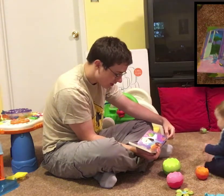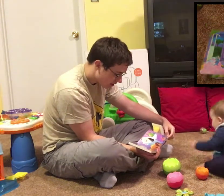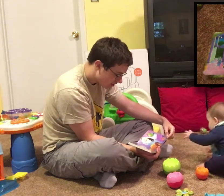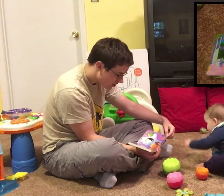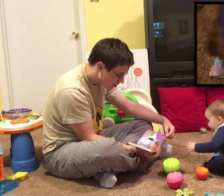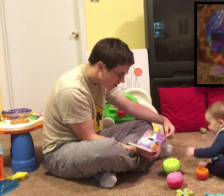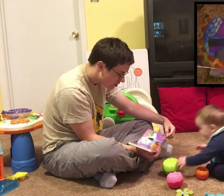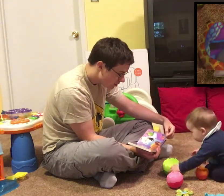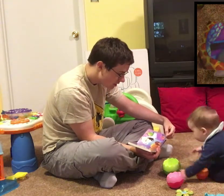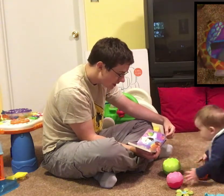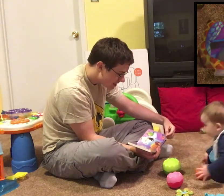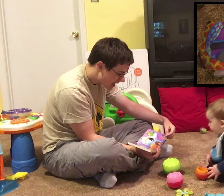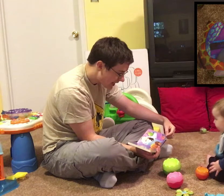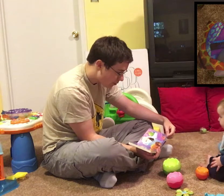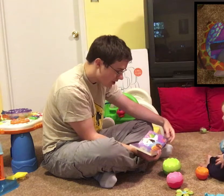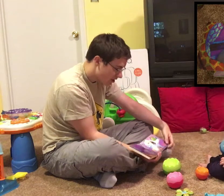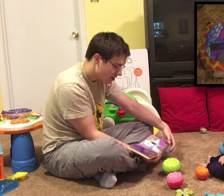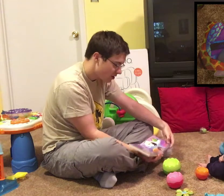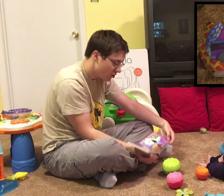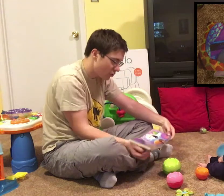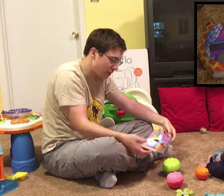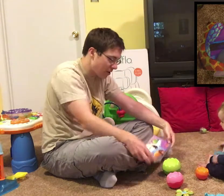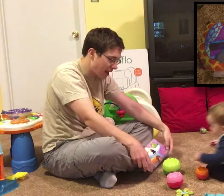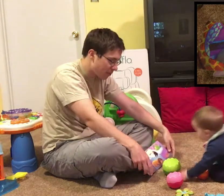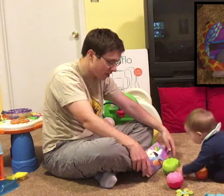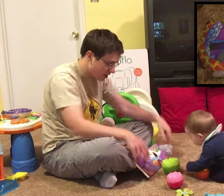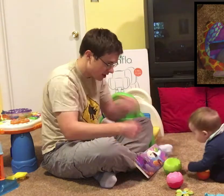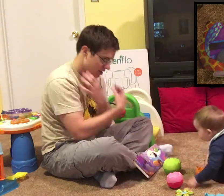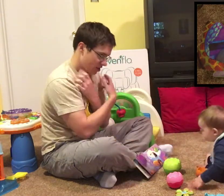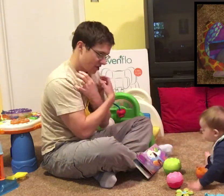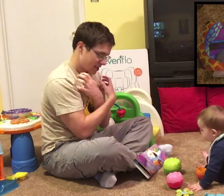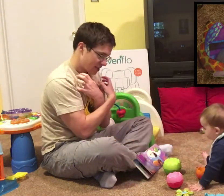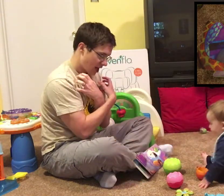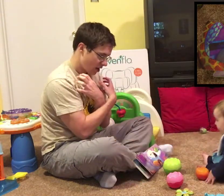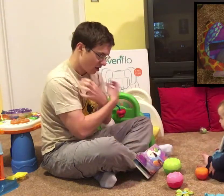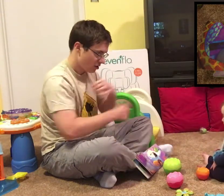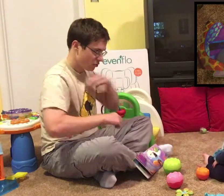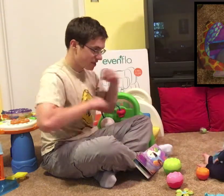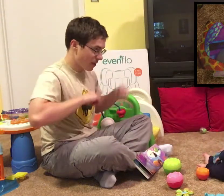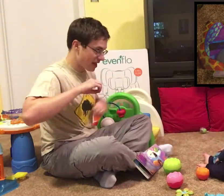And is that a leopard? Do you remember leopard? It's like tiger with spots.